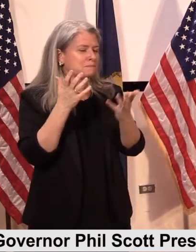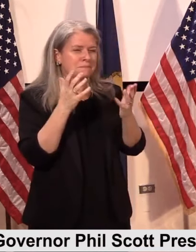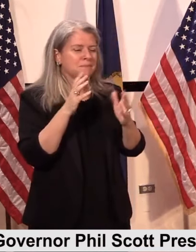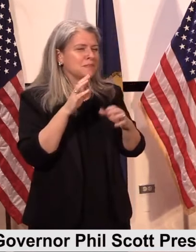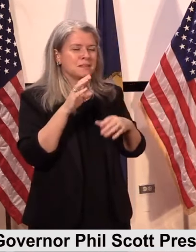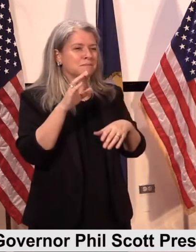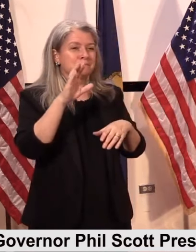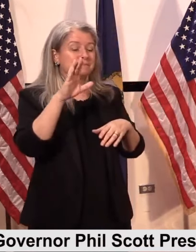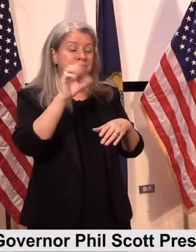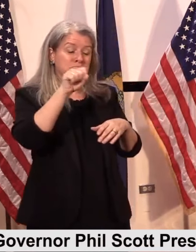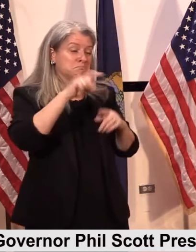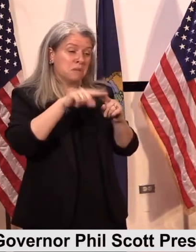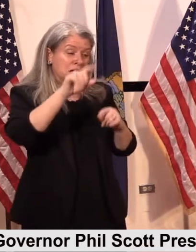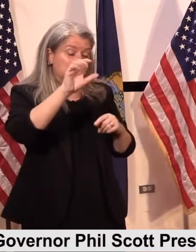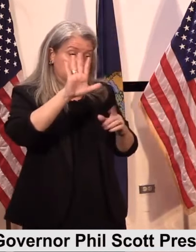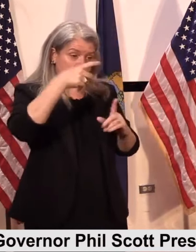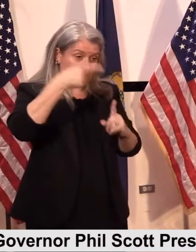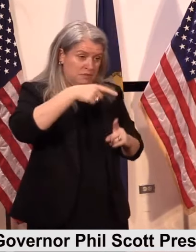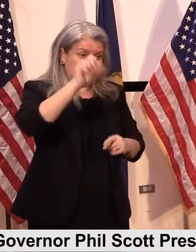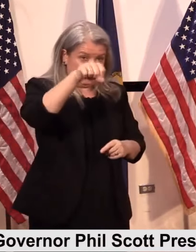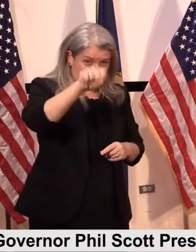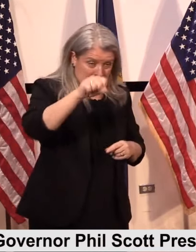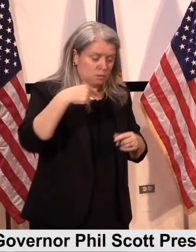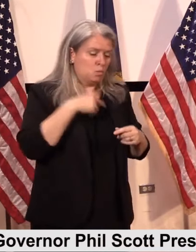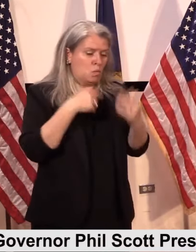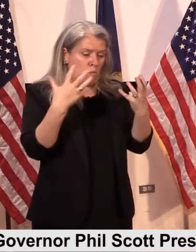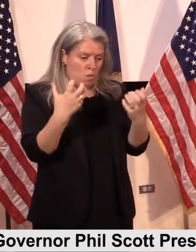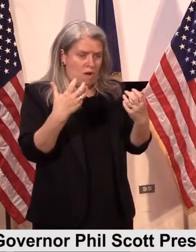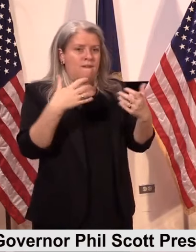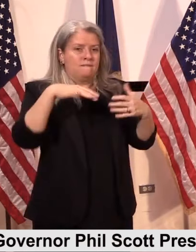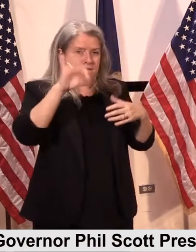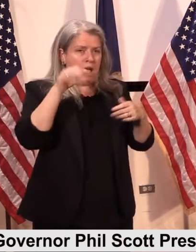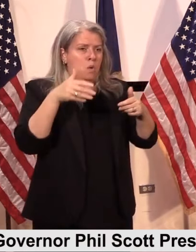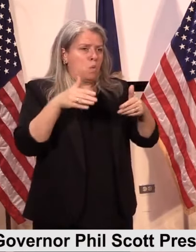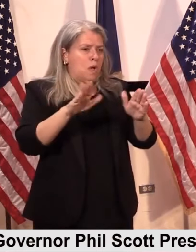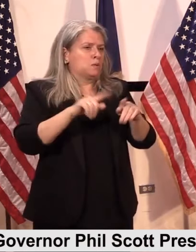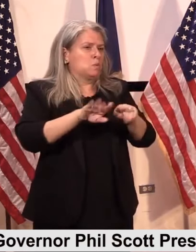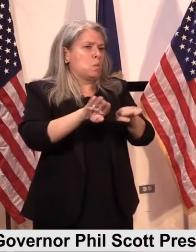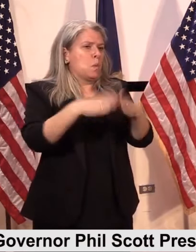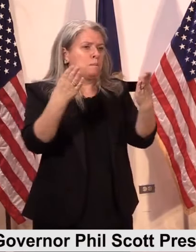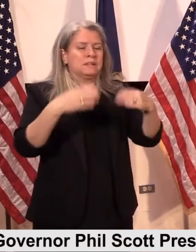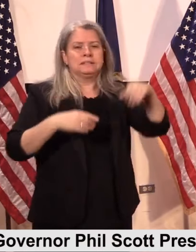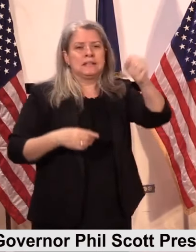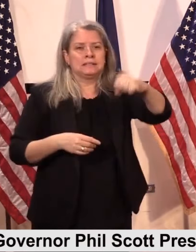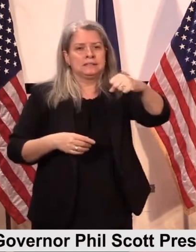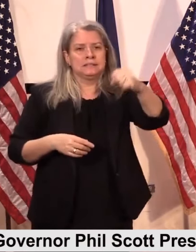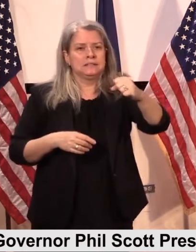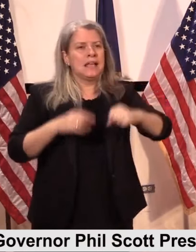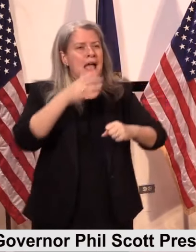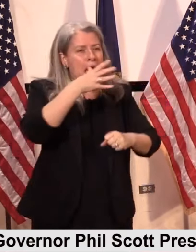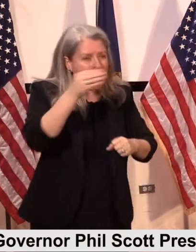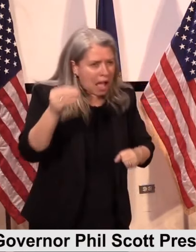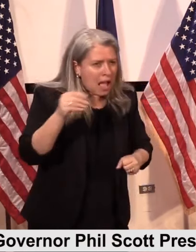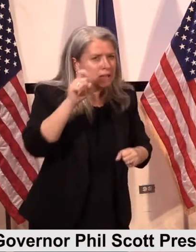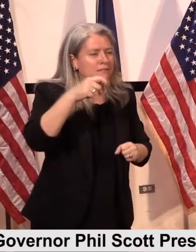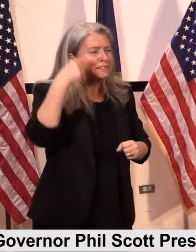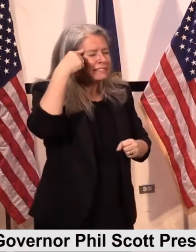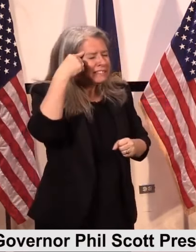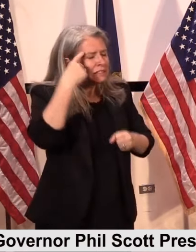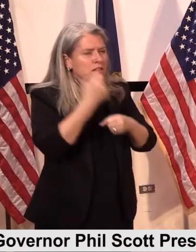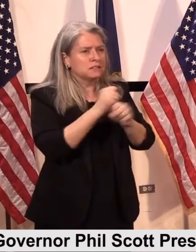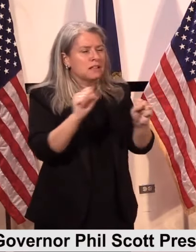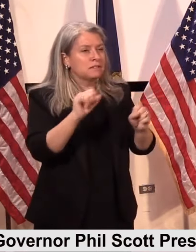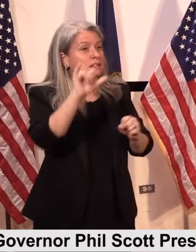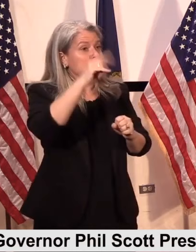on the list of trying to find a way for them to open back up, as well as in the construction industry. But keep